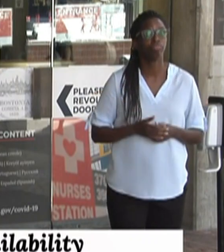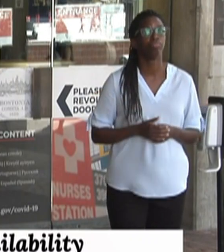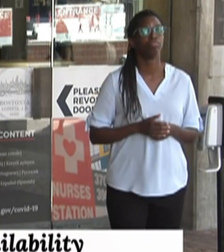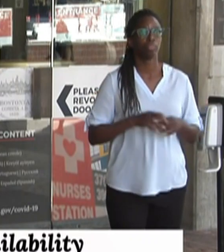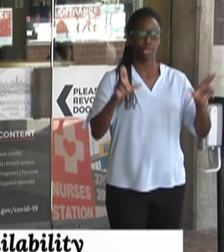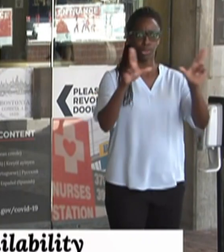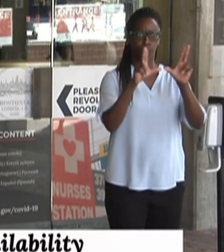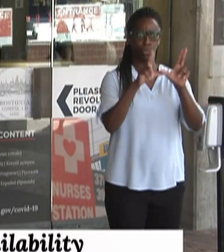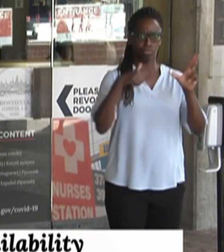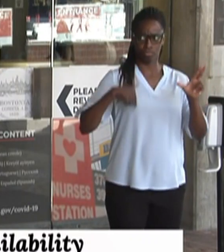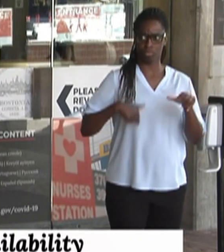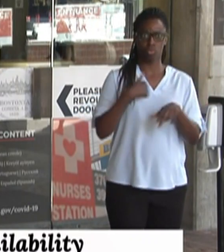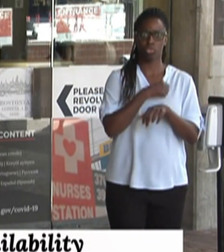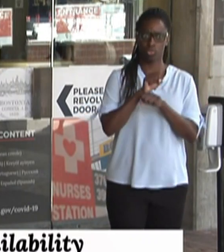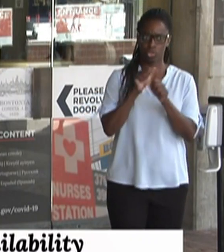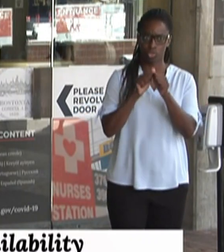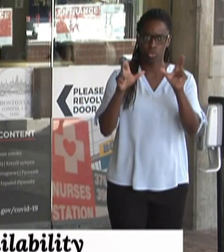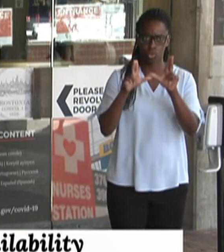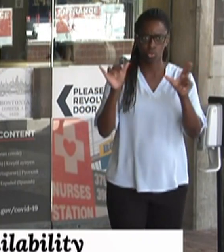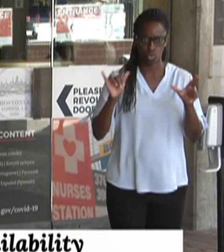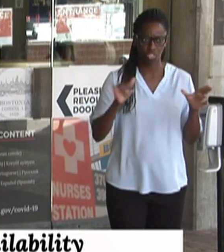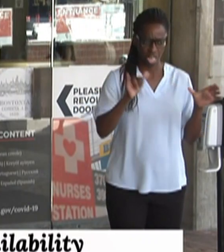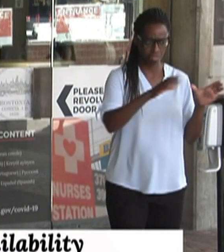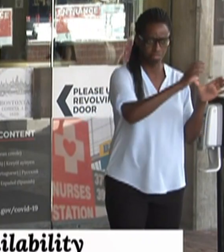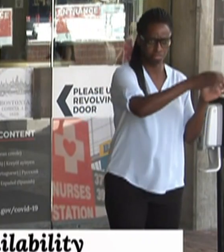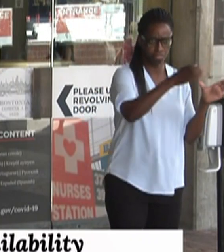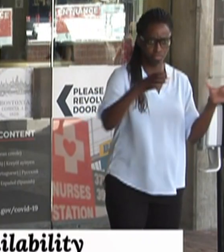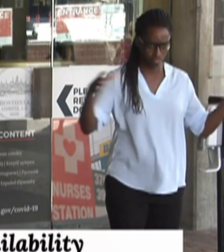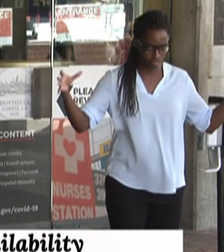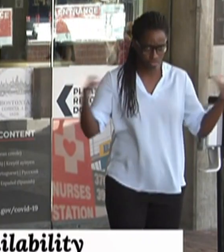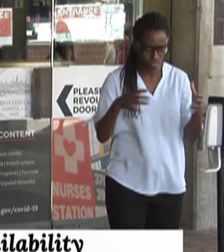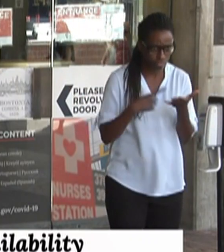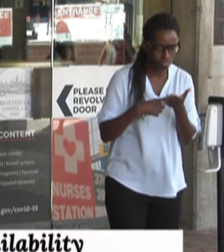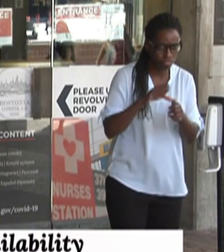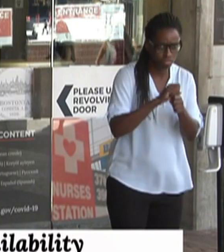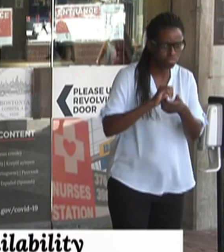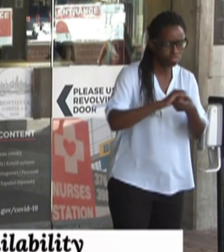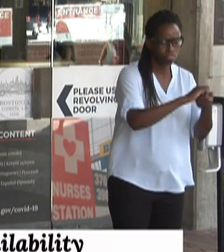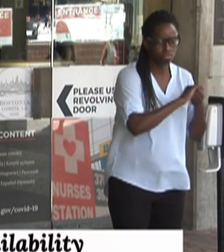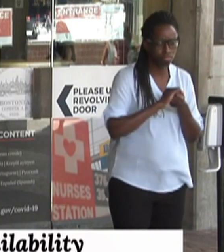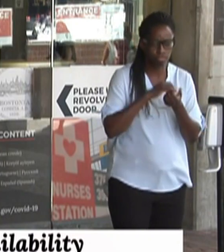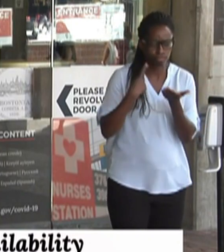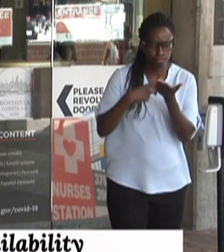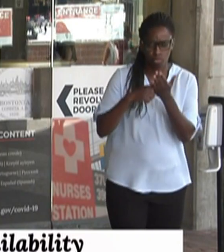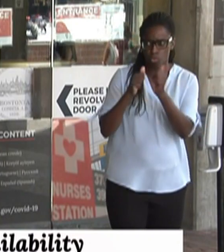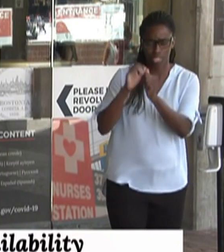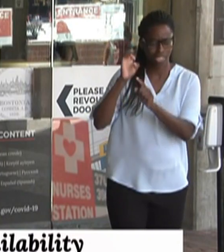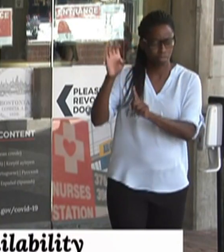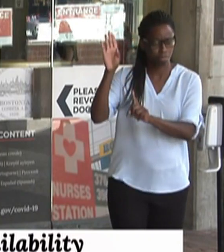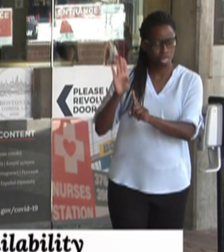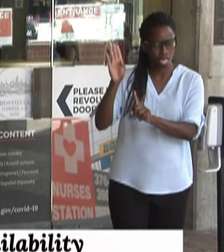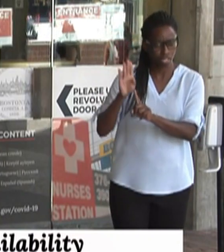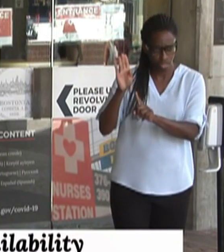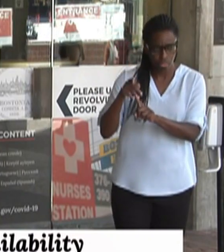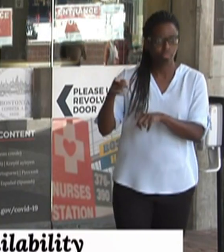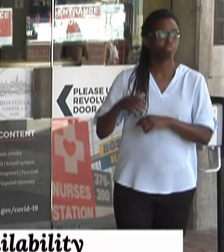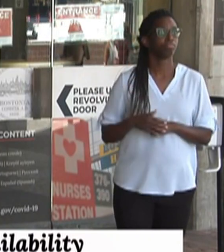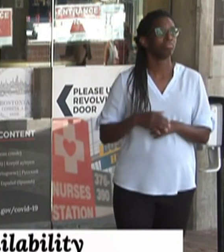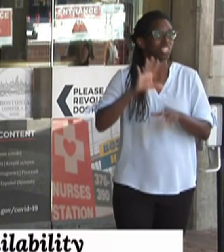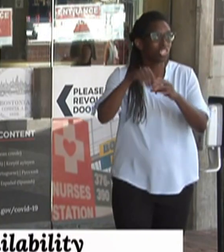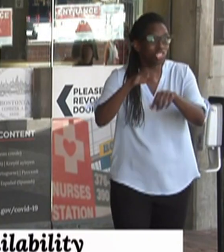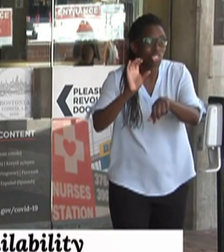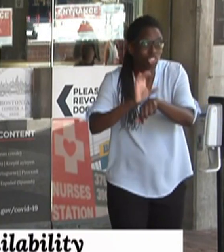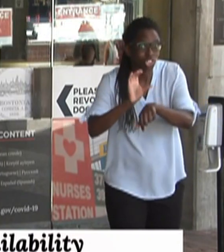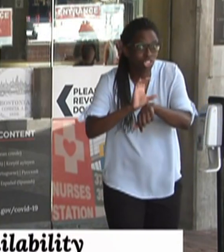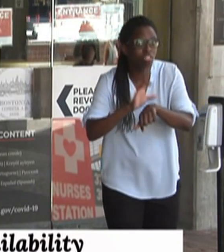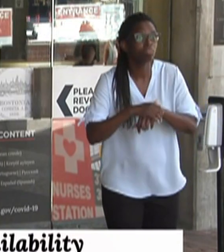and living in the neighborhood in East Boston, church officials and clergy who have helped get the message out at Mass, and other services